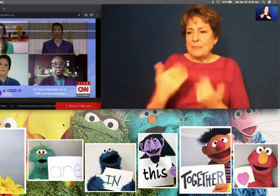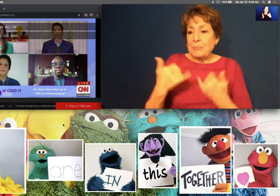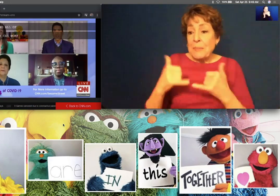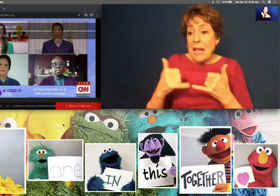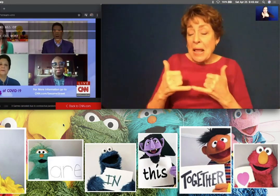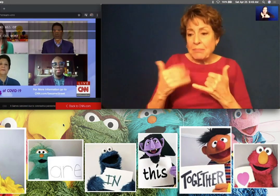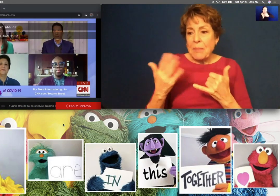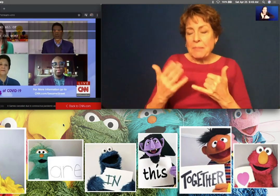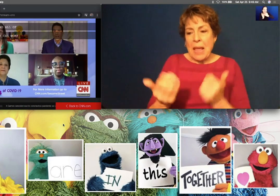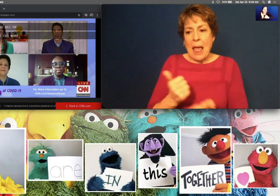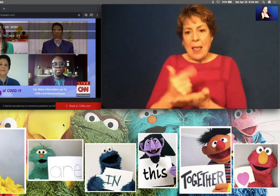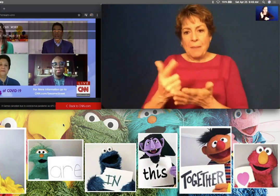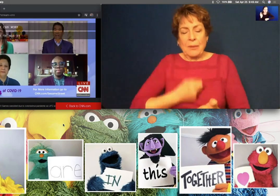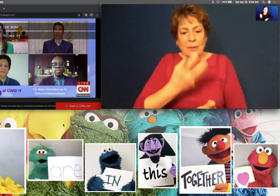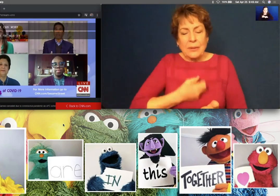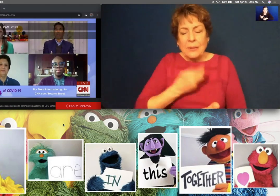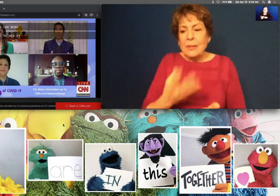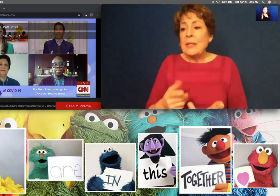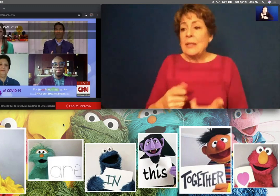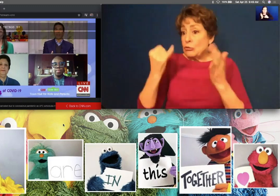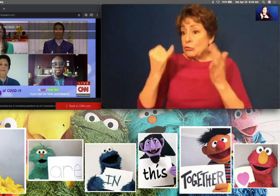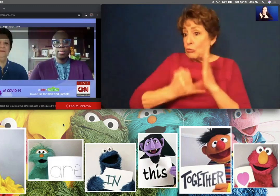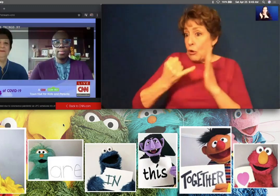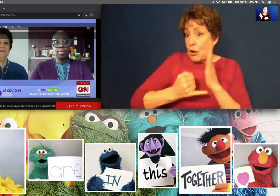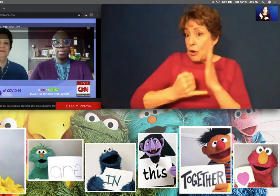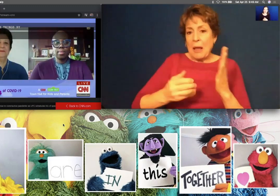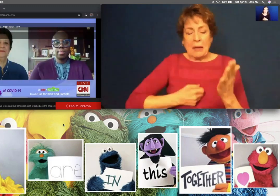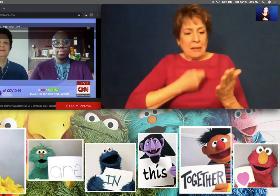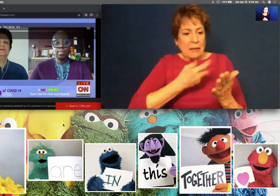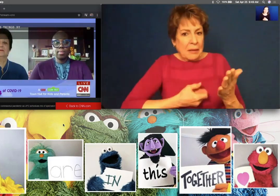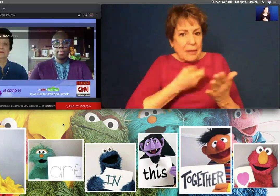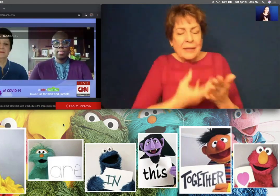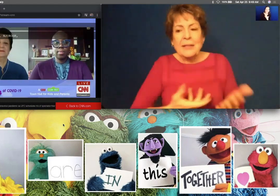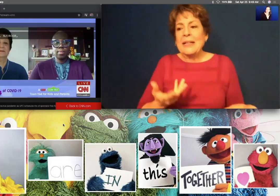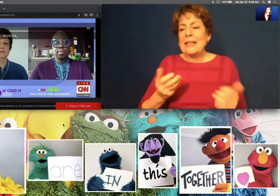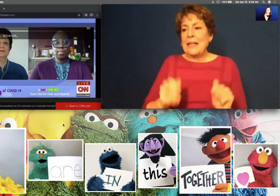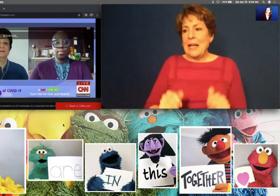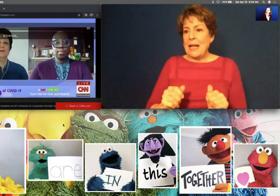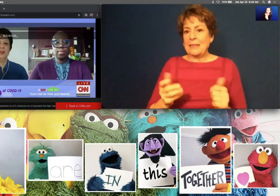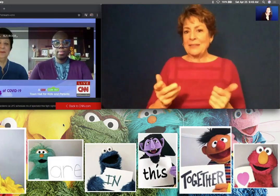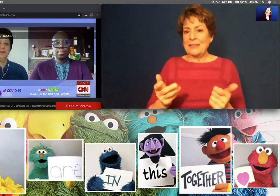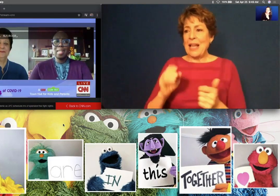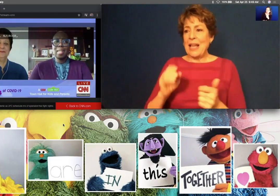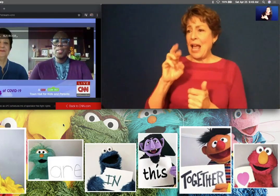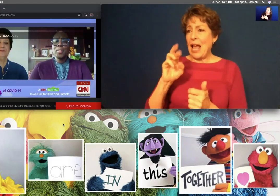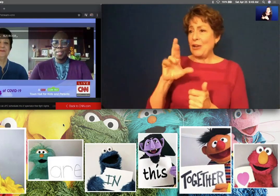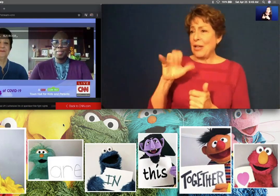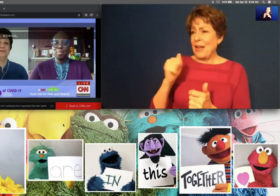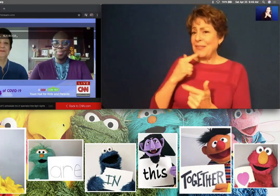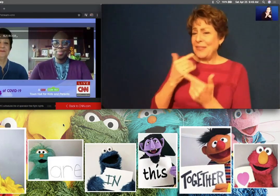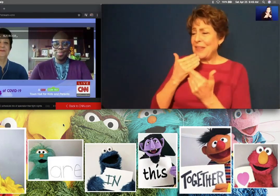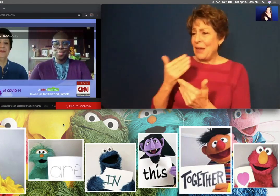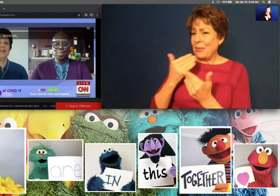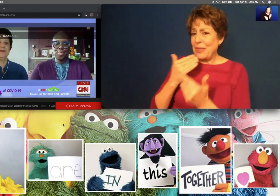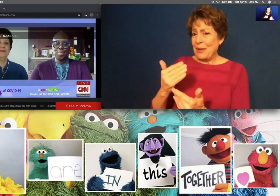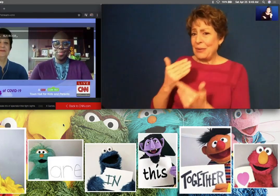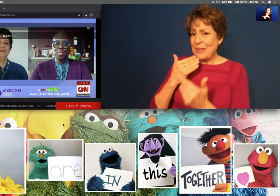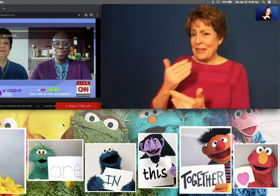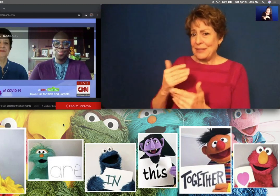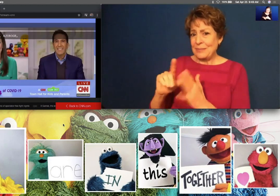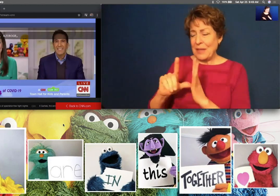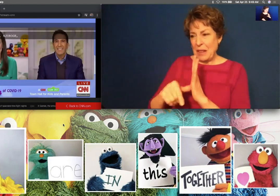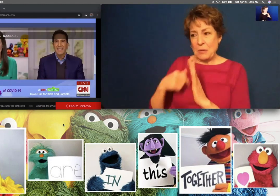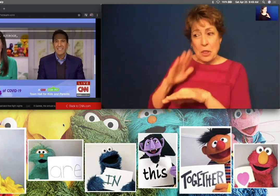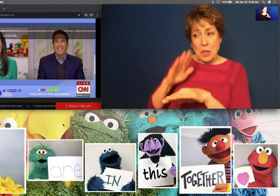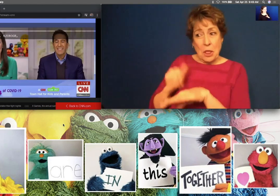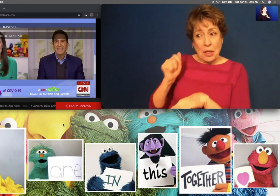playing or drawing. Dr. Rosemary, Dr. Jiragi, you are so helpful. We'd like you to come back later in the show,